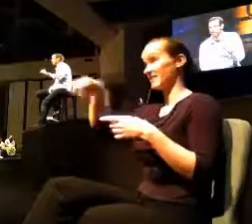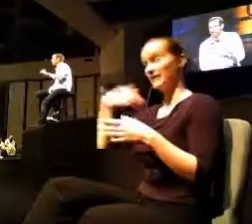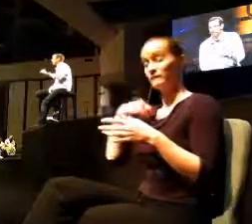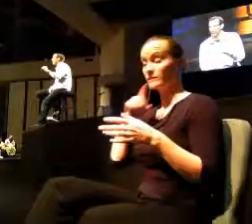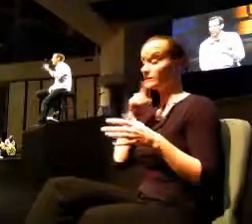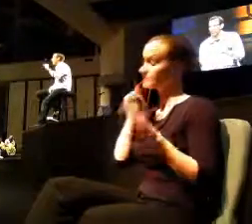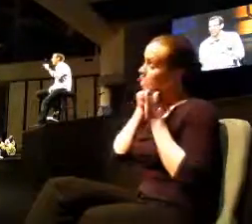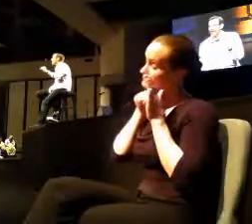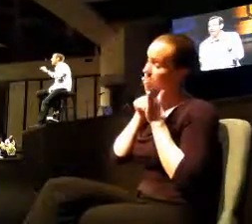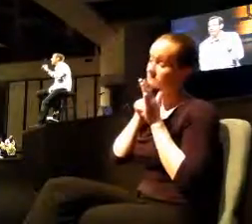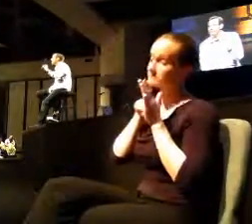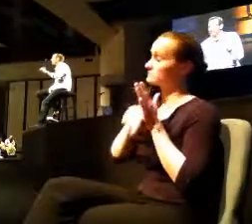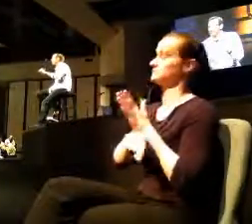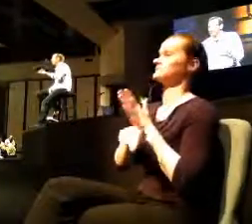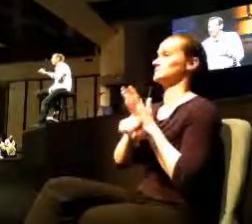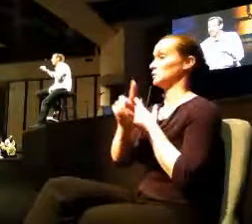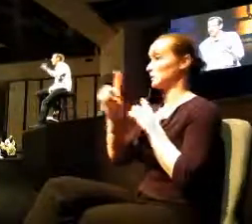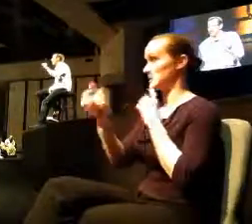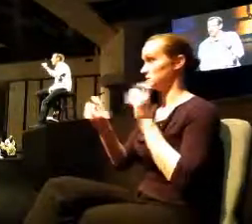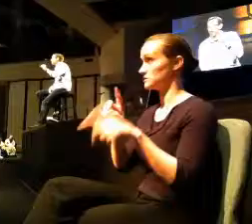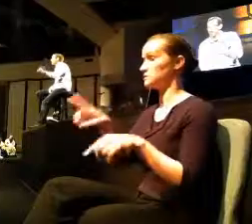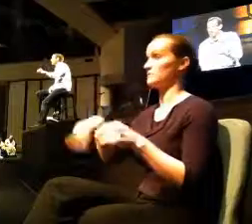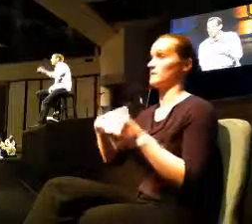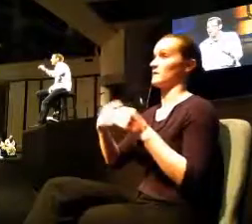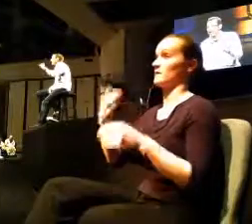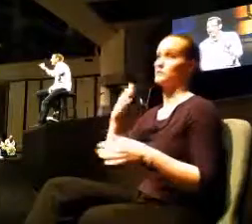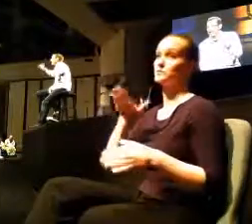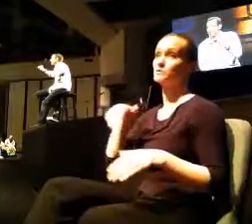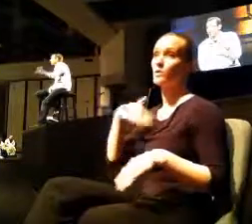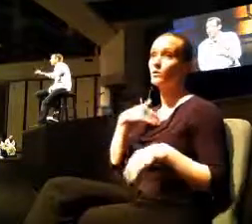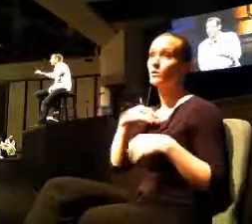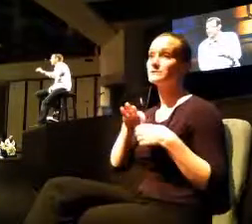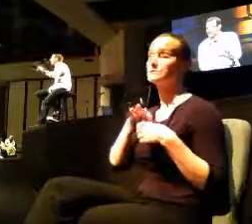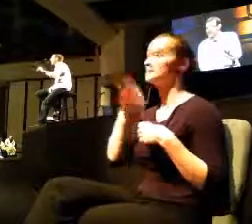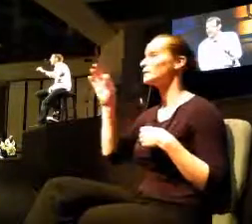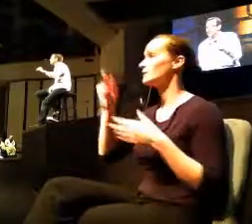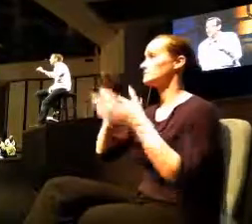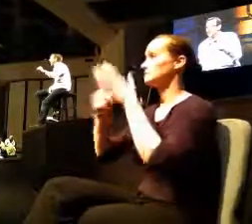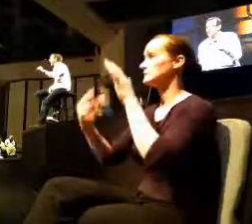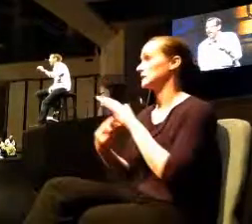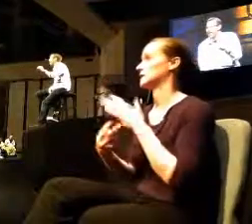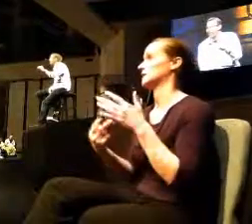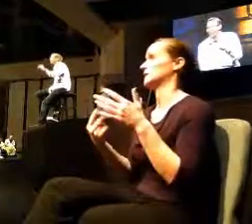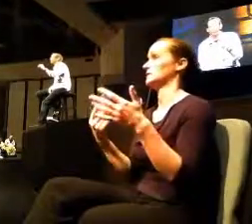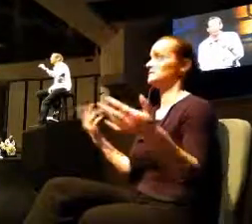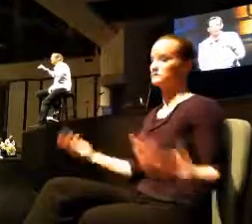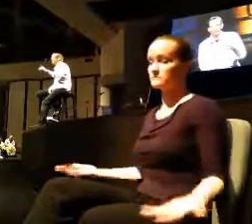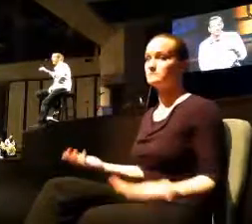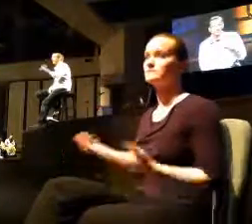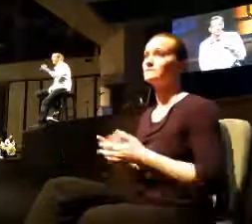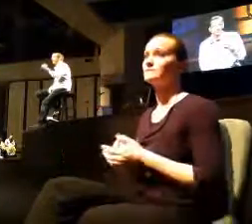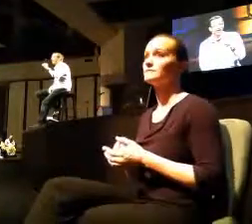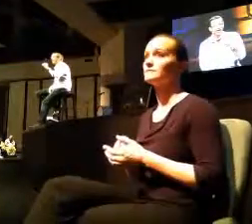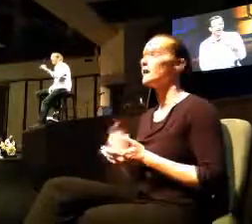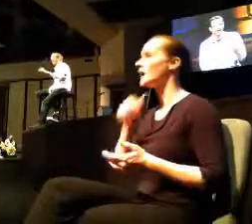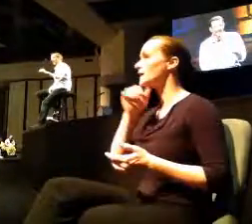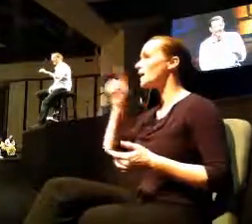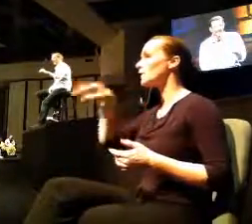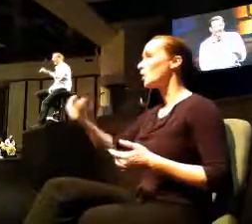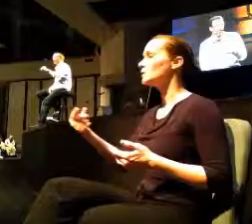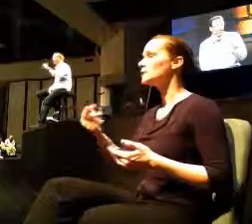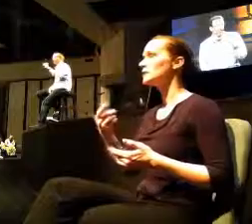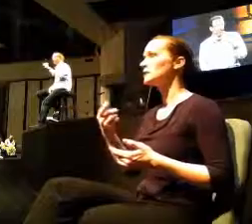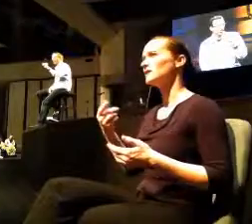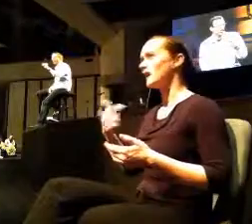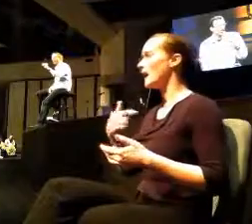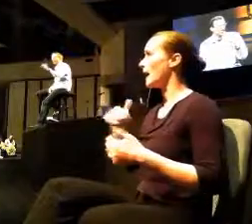of the soul. They're asking questions about meaning and purpose. Not just what do you say about how to